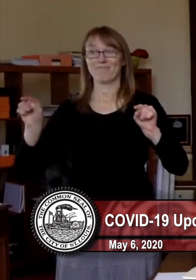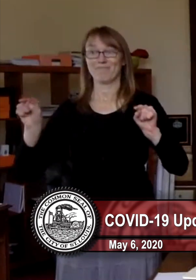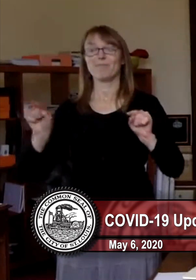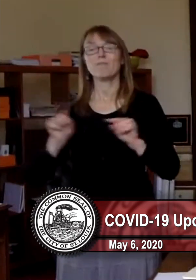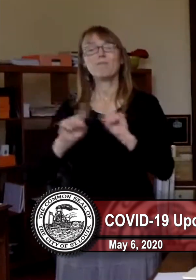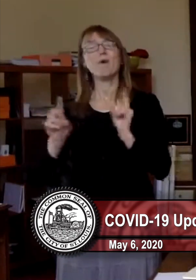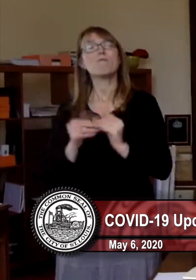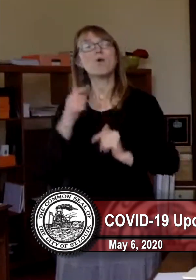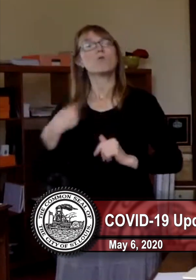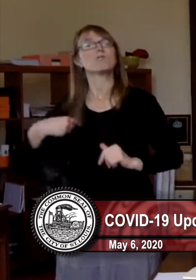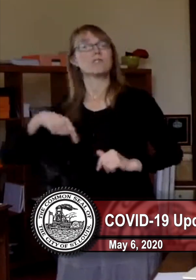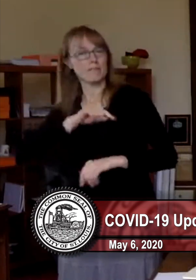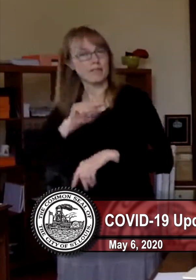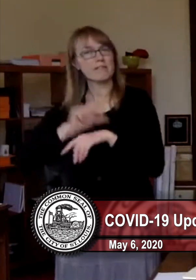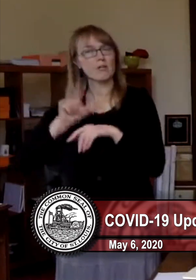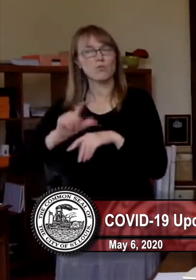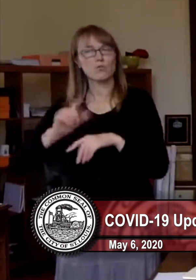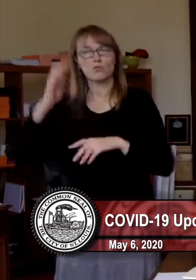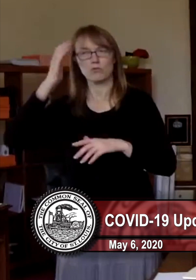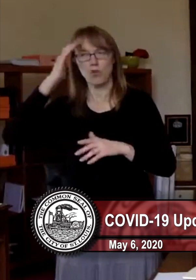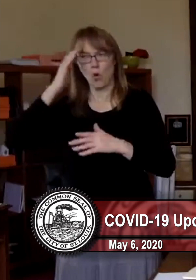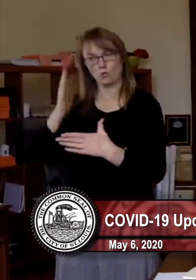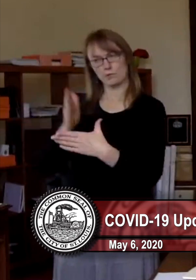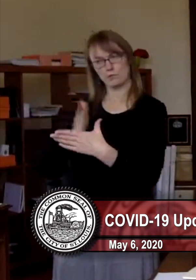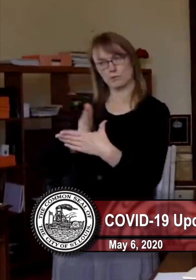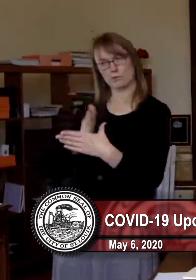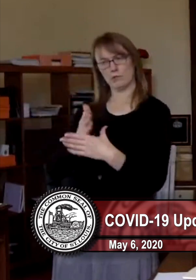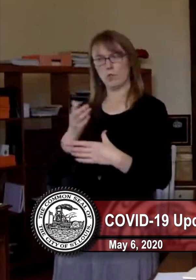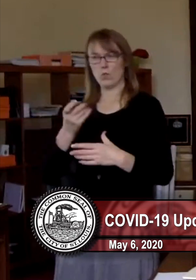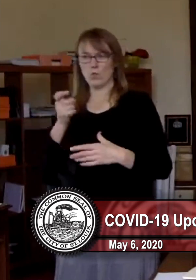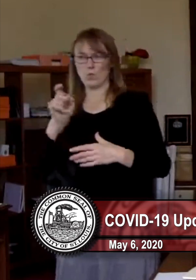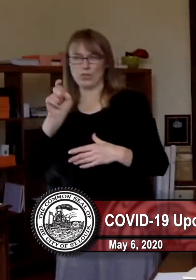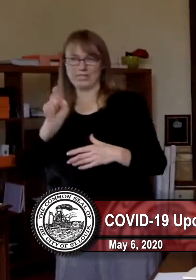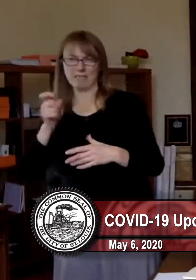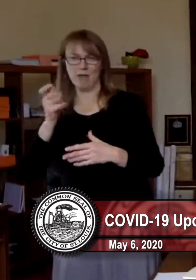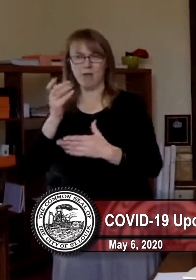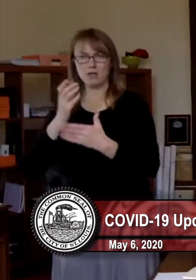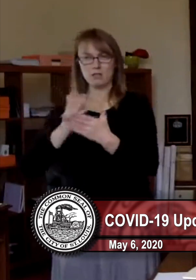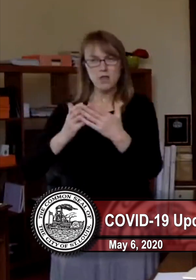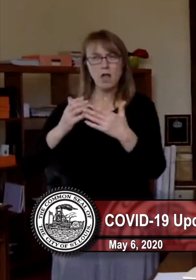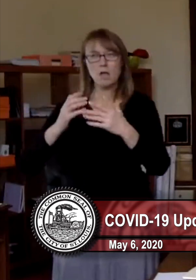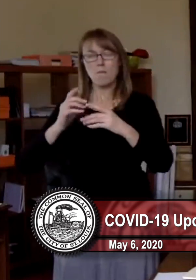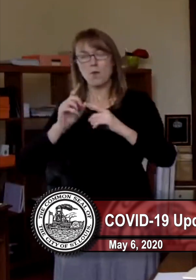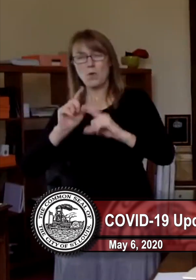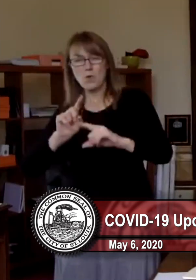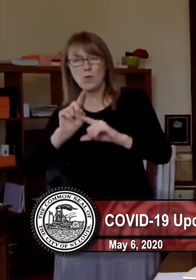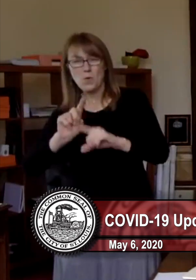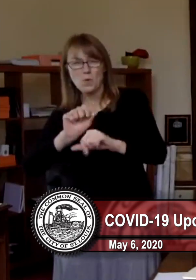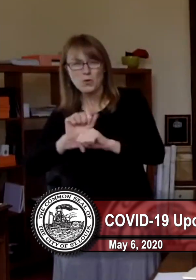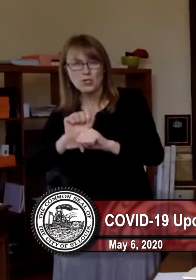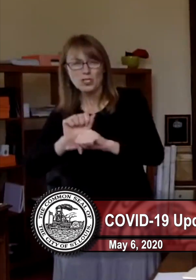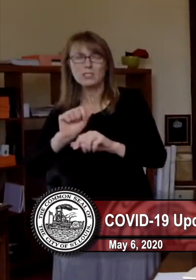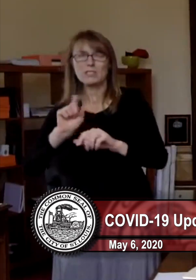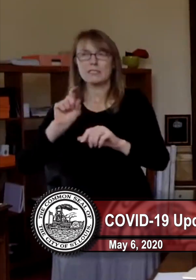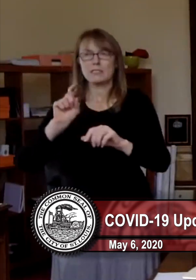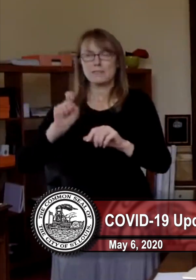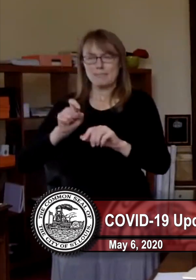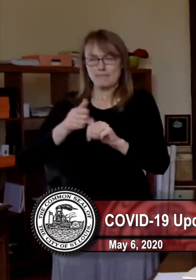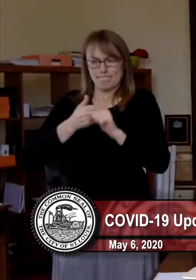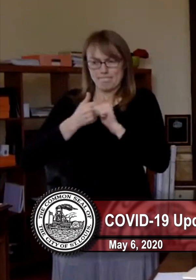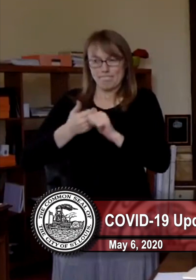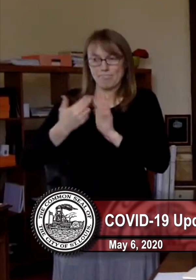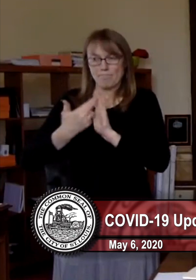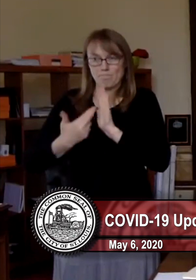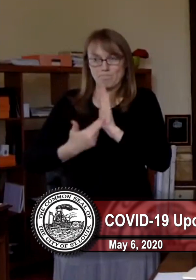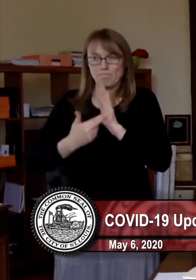that, all right, we've got to go back to work a little, we've got to socially distance, we've got to wear masks, we've got to do